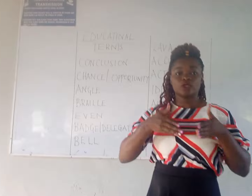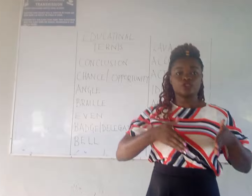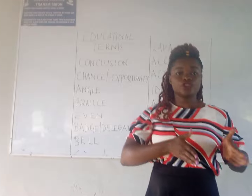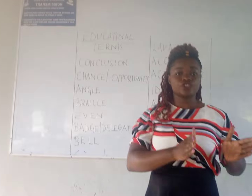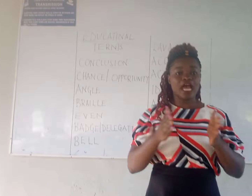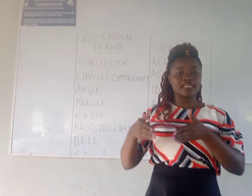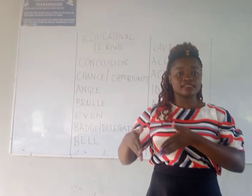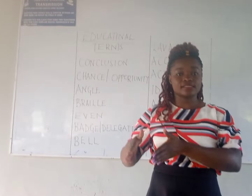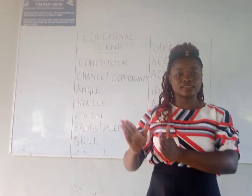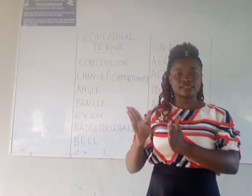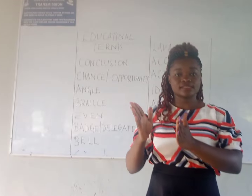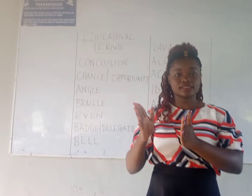Chance.